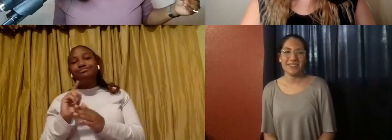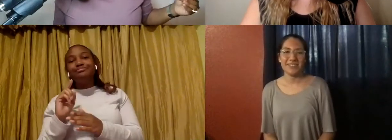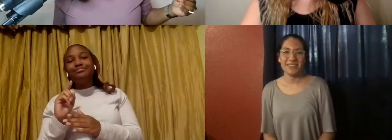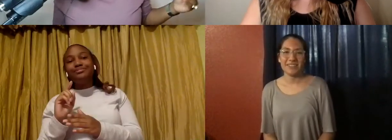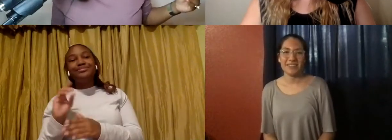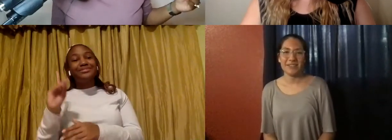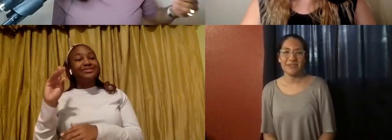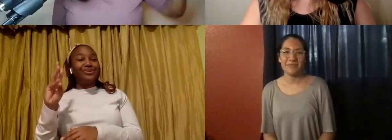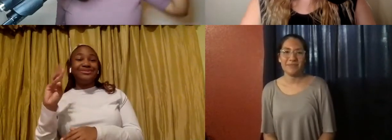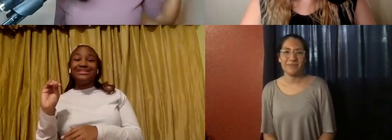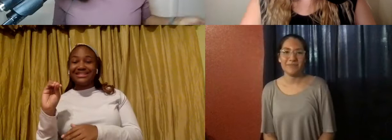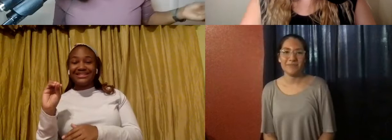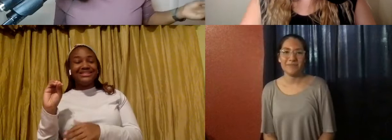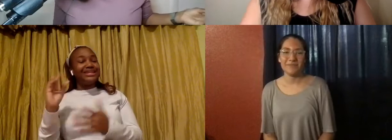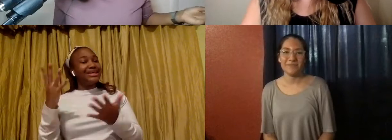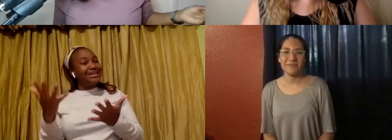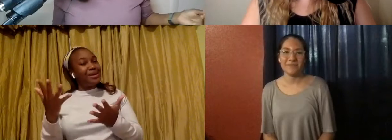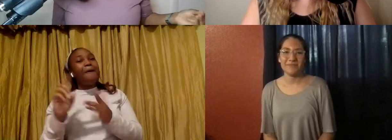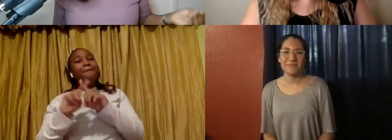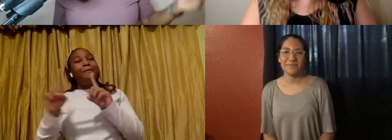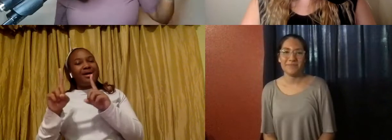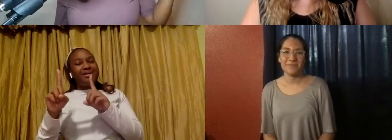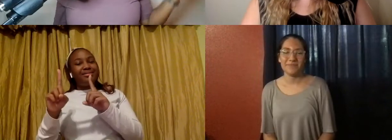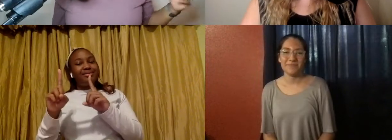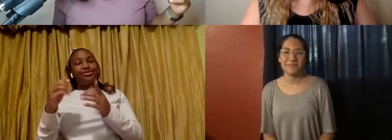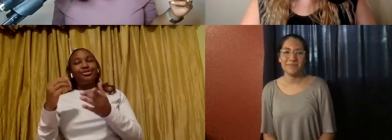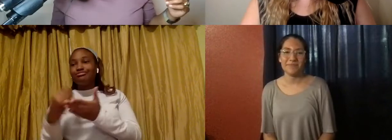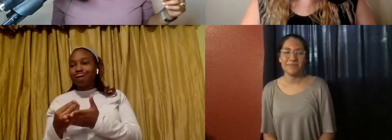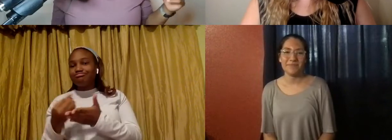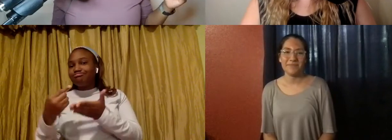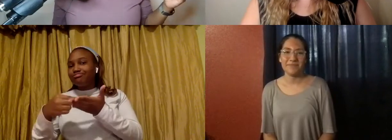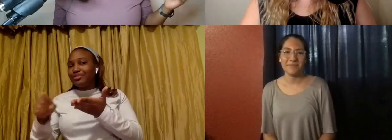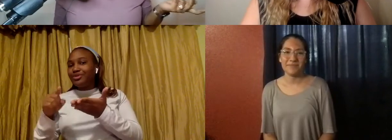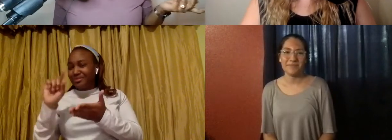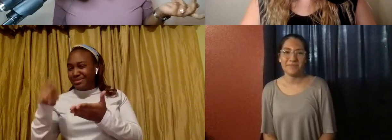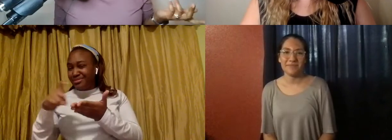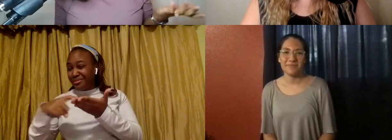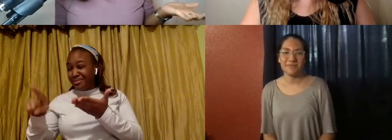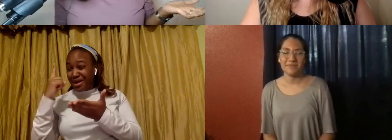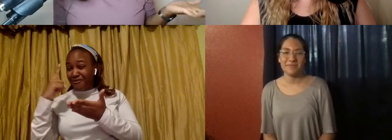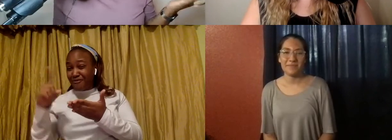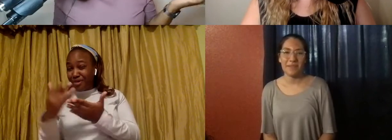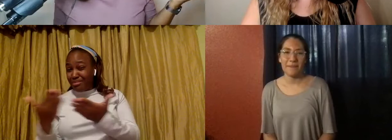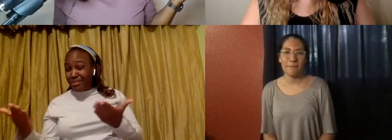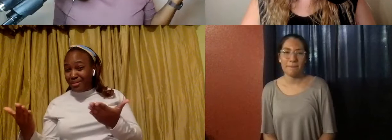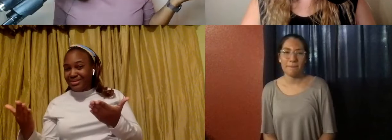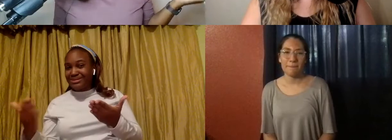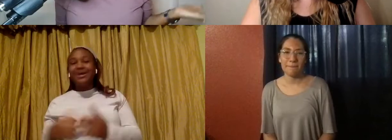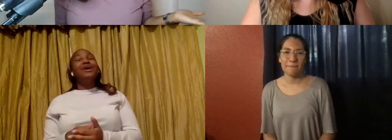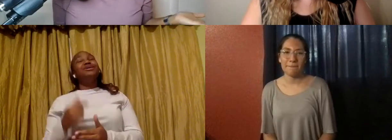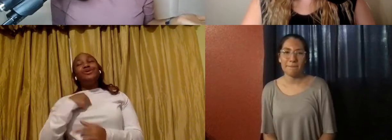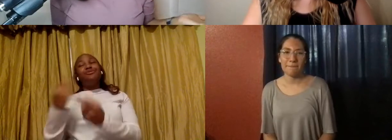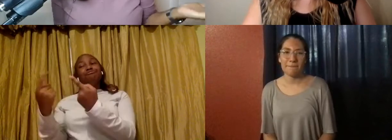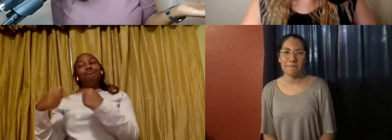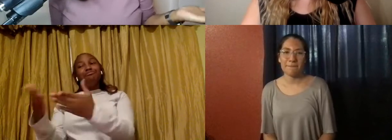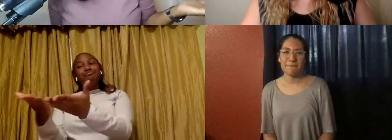charge you for the products that you bought. So I ordered them. And when they came, I was like, oh, I don't know. Like, I